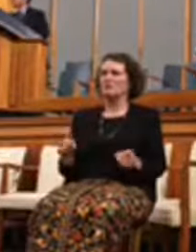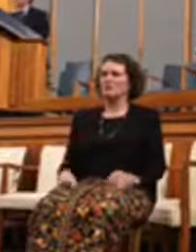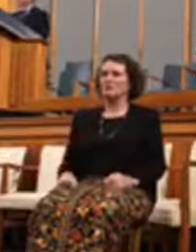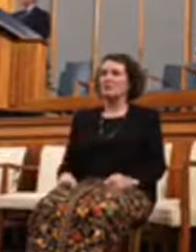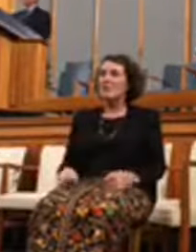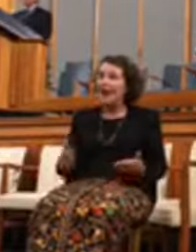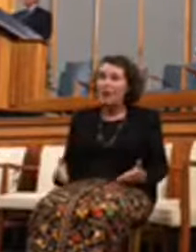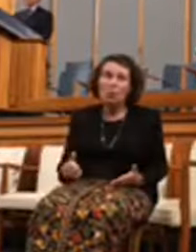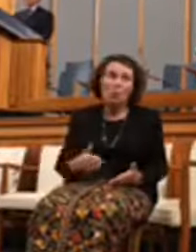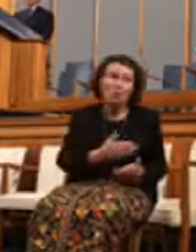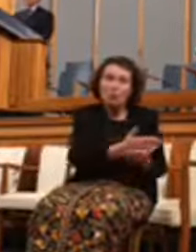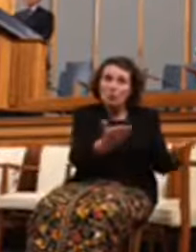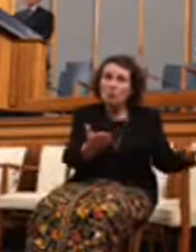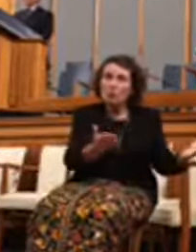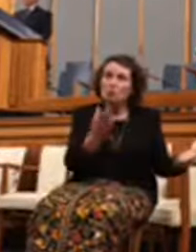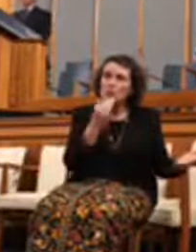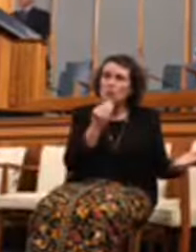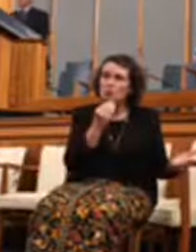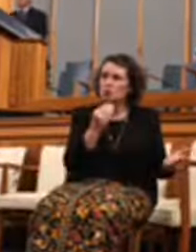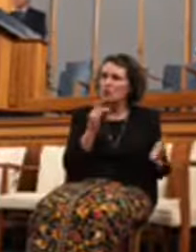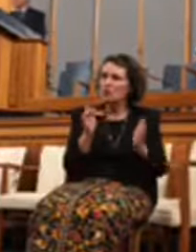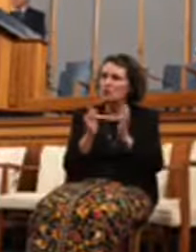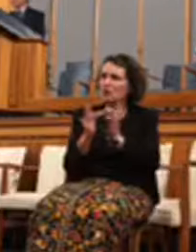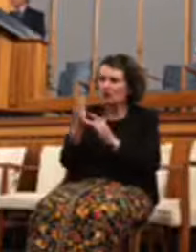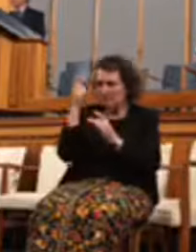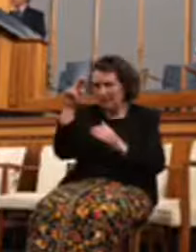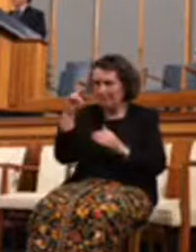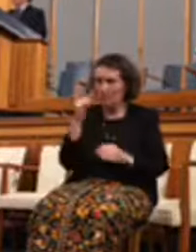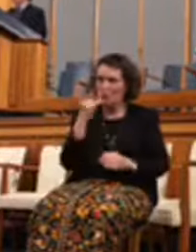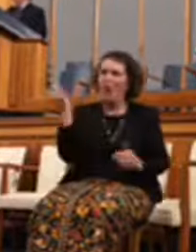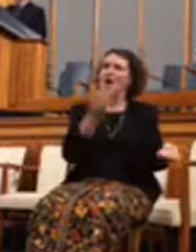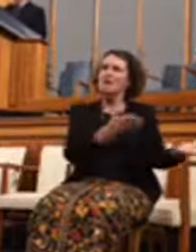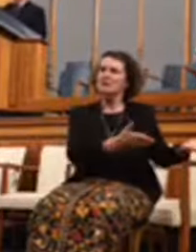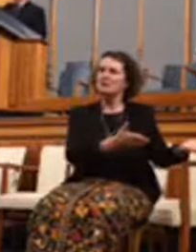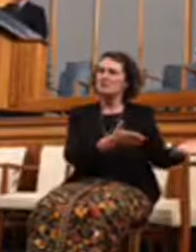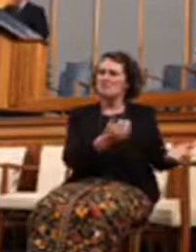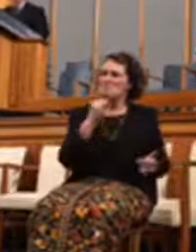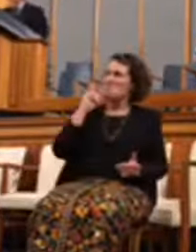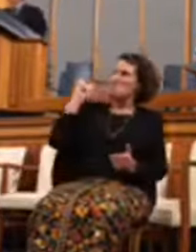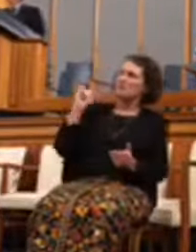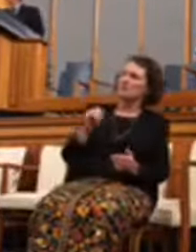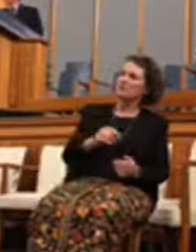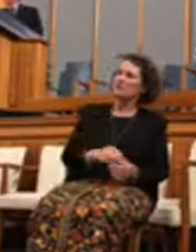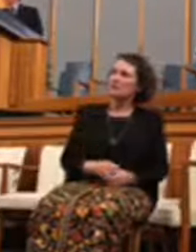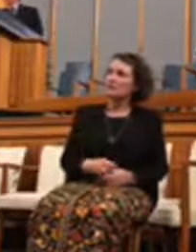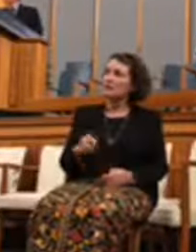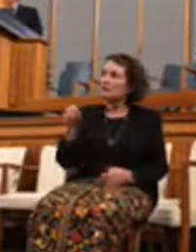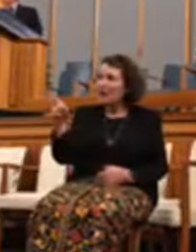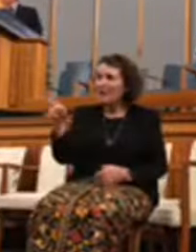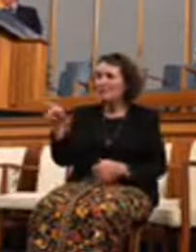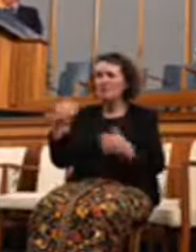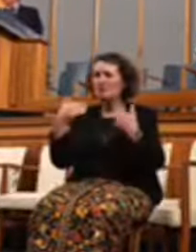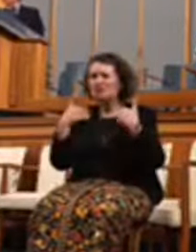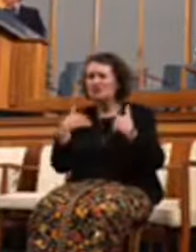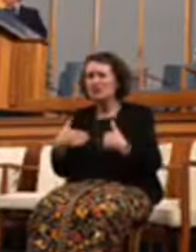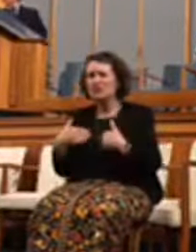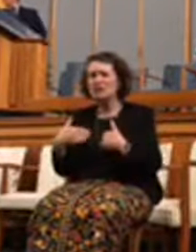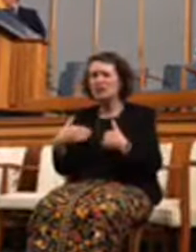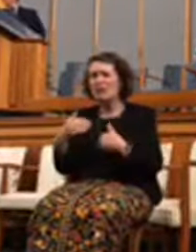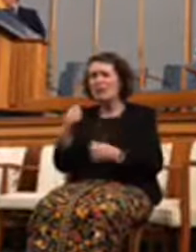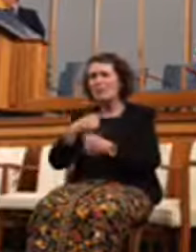a swearing name. As you can see, he was rich, but he made himself poor.